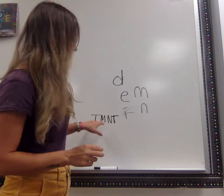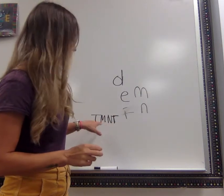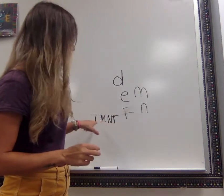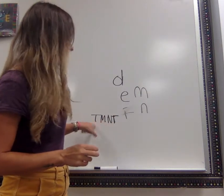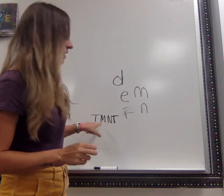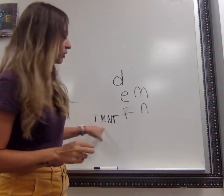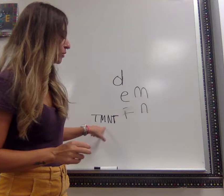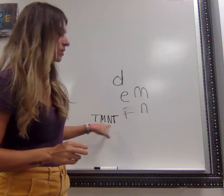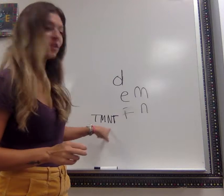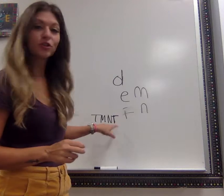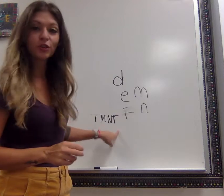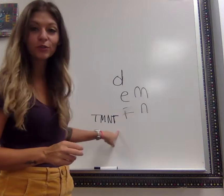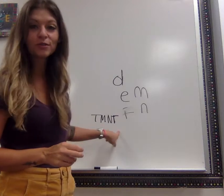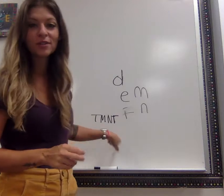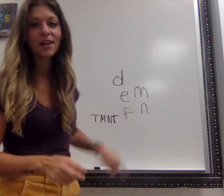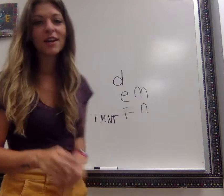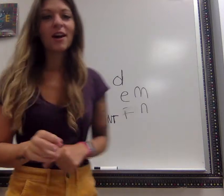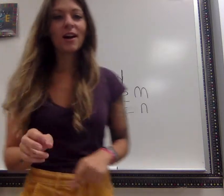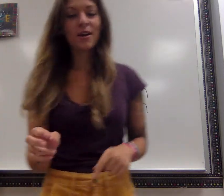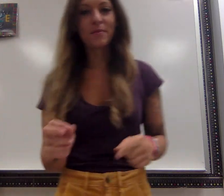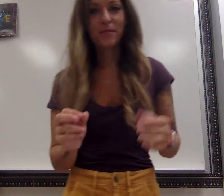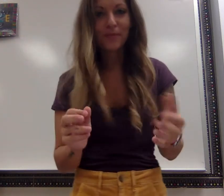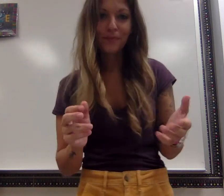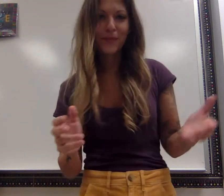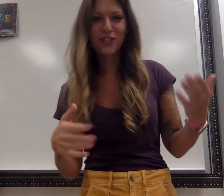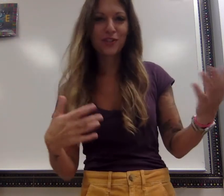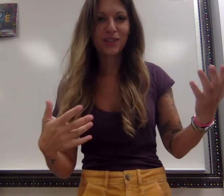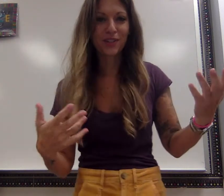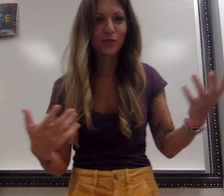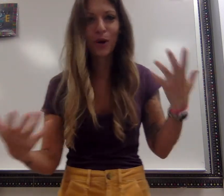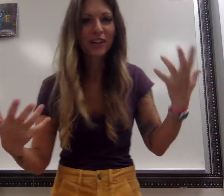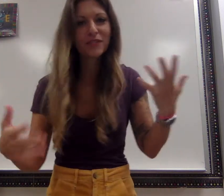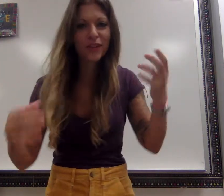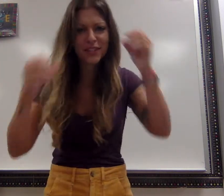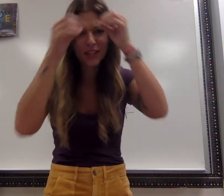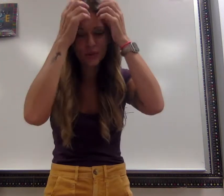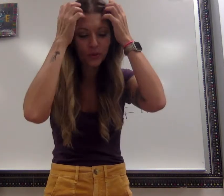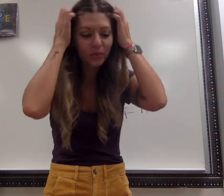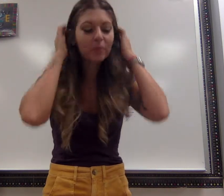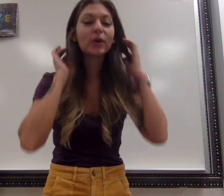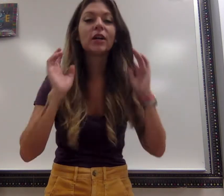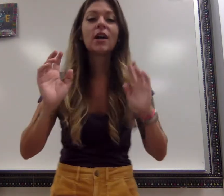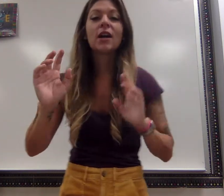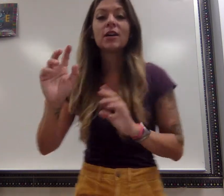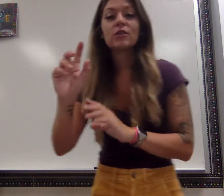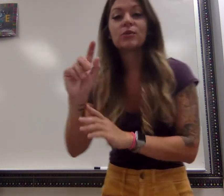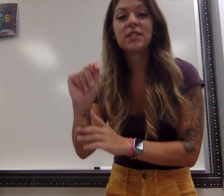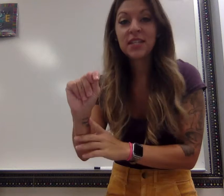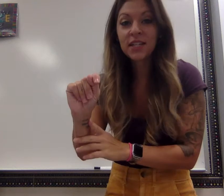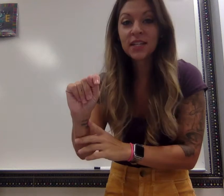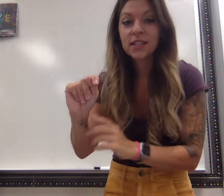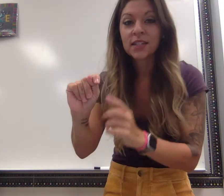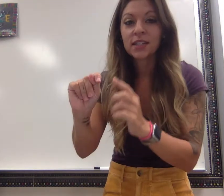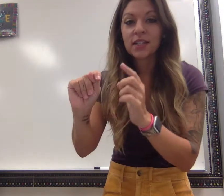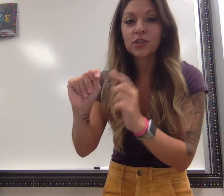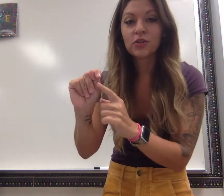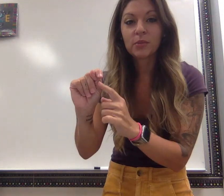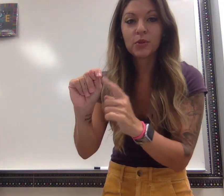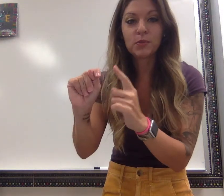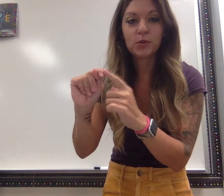you think Teenage Mutant Ninja Turtles, it's just a mnemonic device to help you remember. So T is your thumb goes between